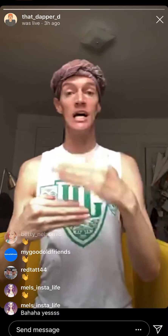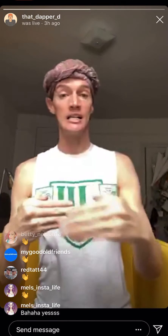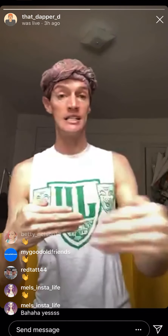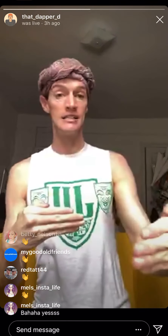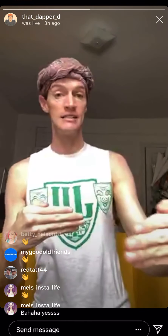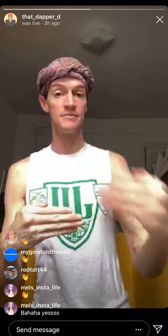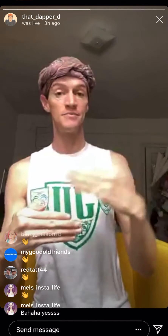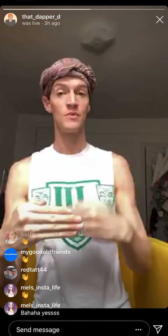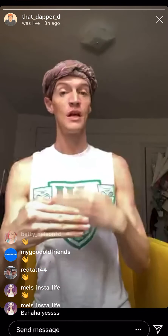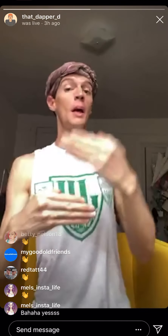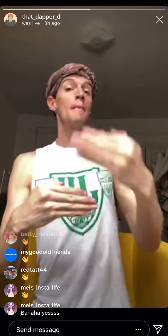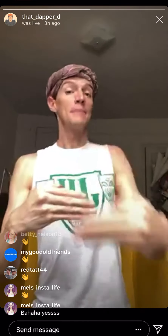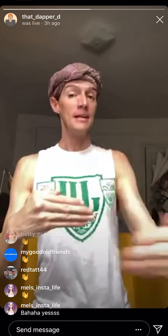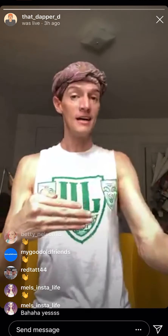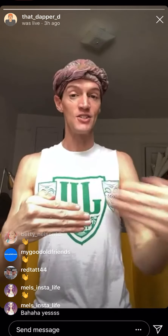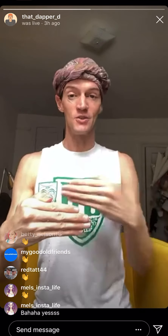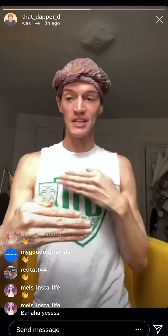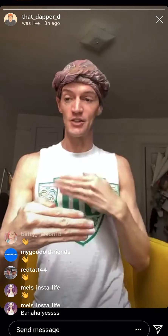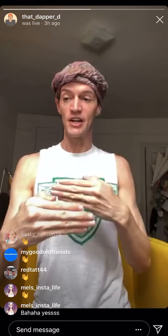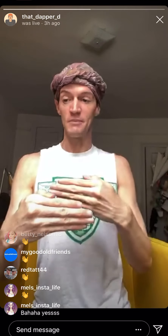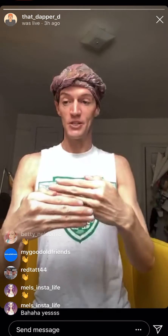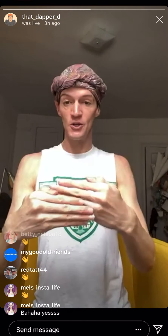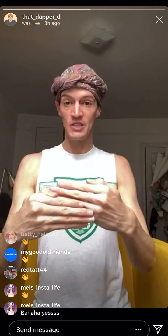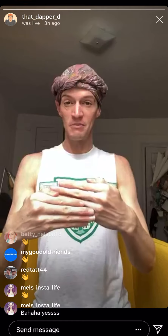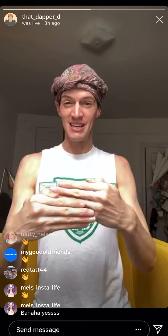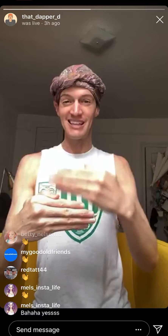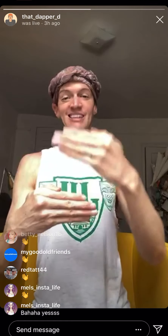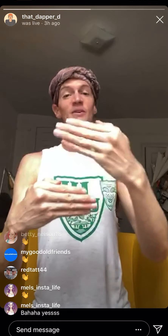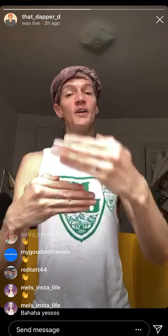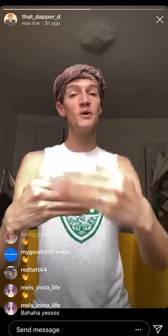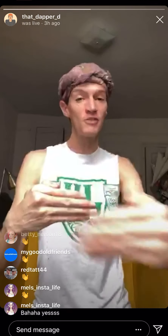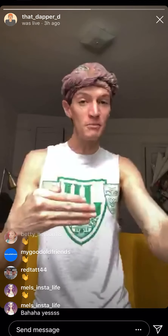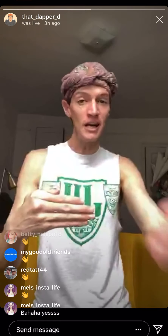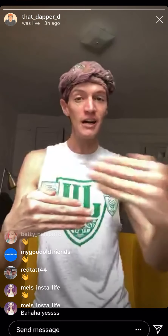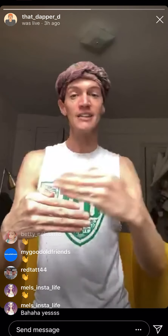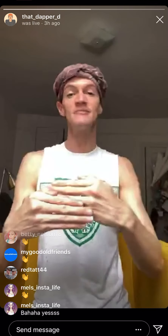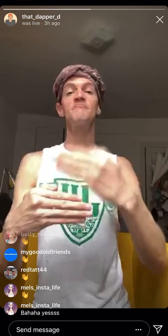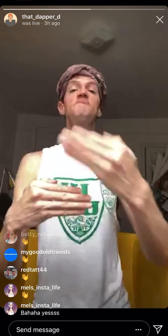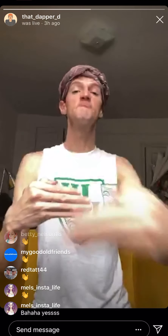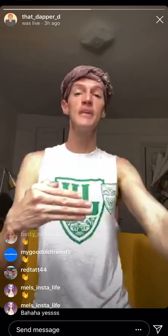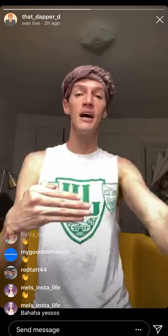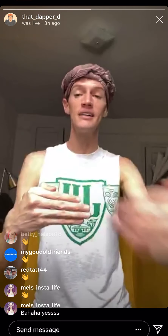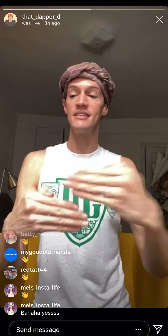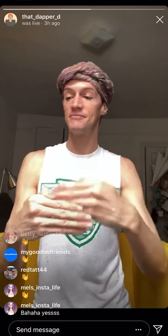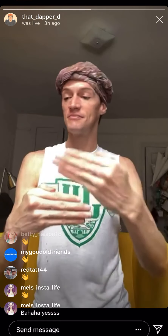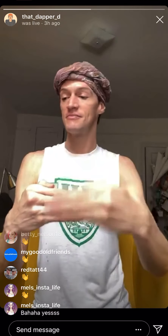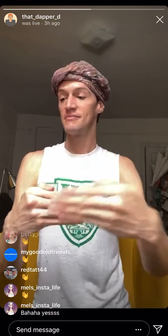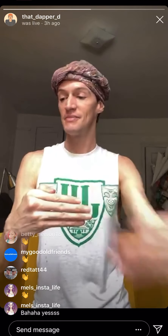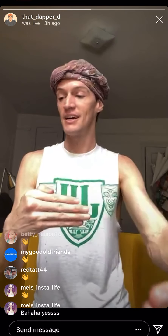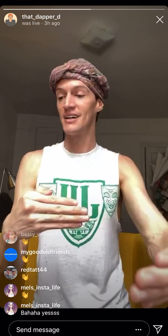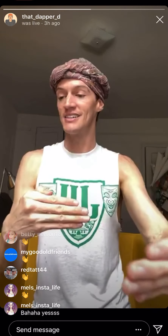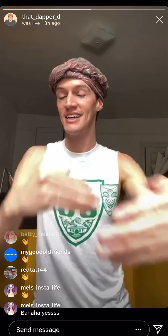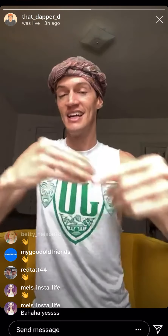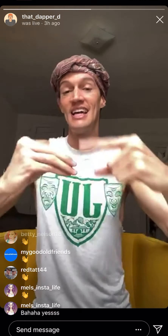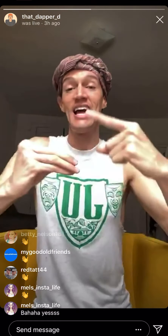beyond so it's like you're coming to something and then going over and beyond beyond beyond beyond beyond